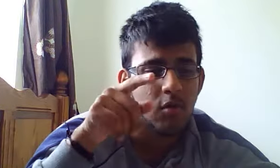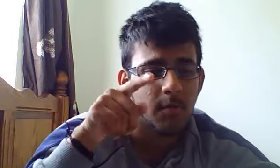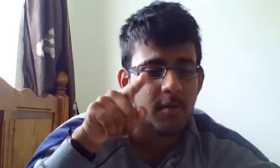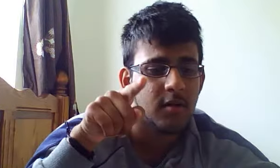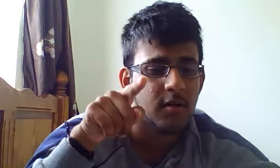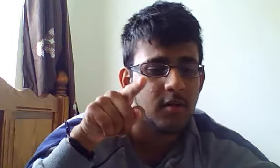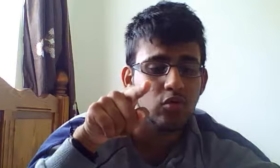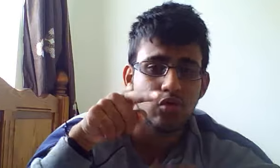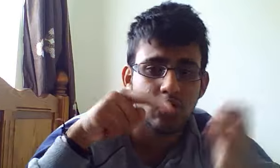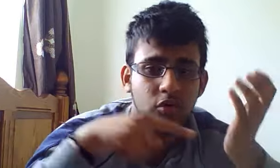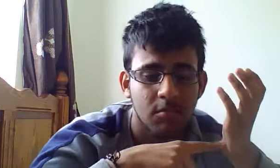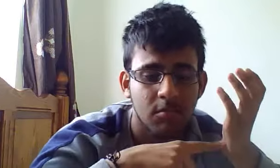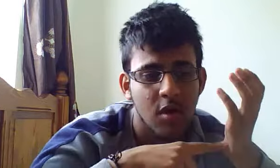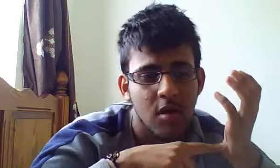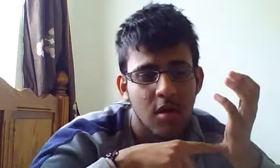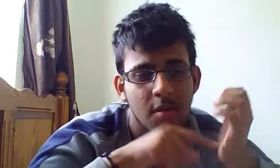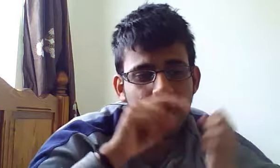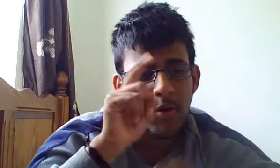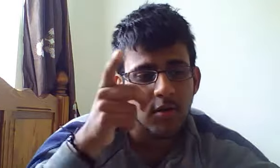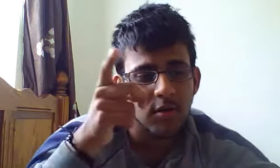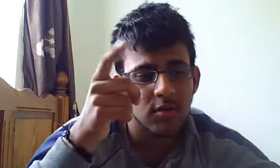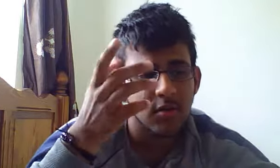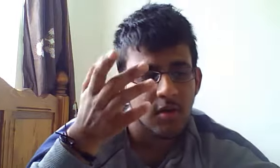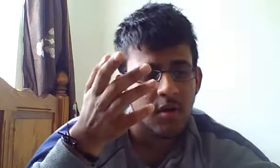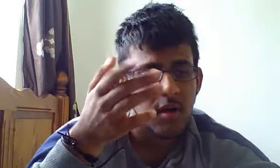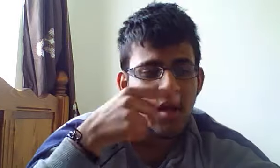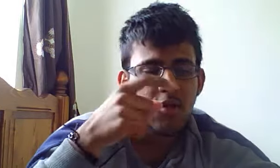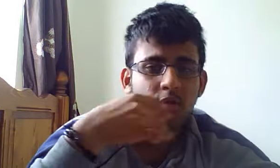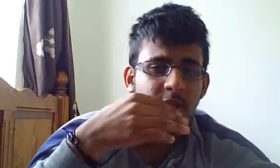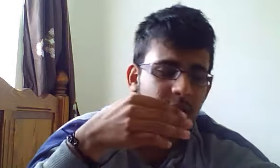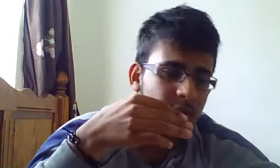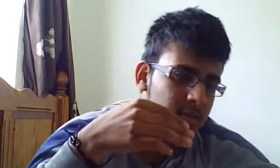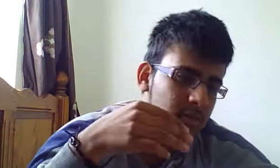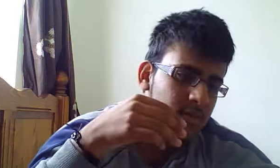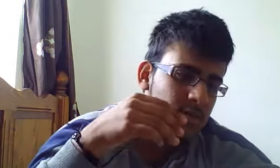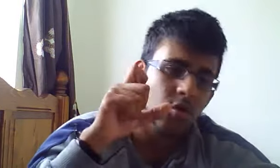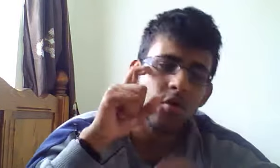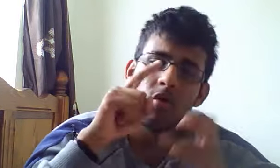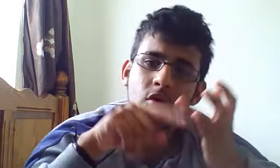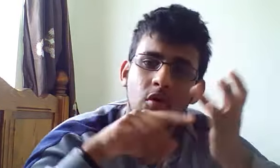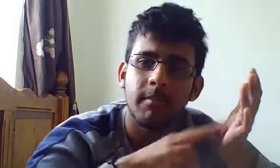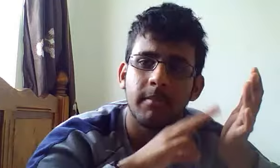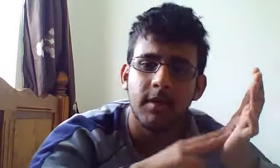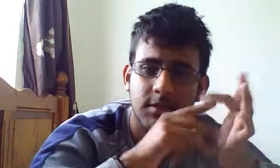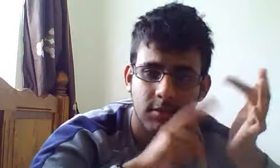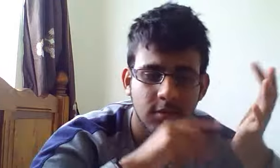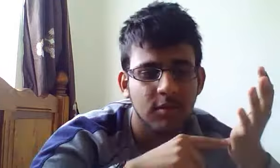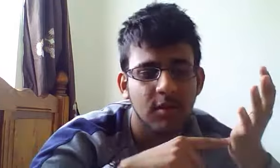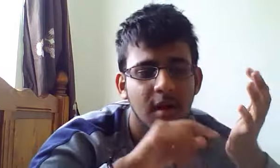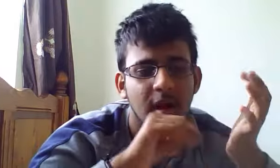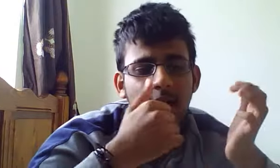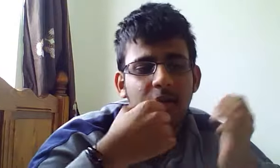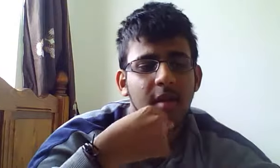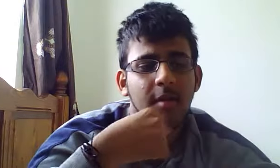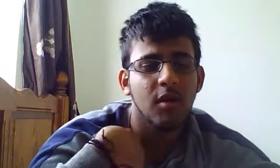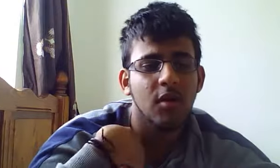my YouTube page, can you please comment and tell me